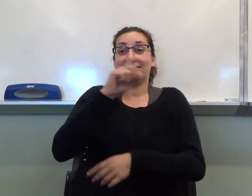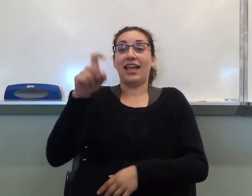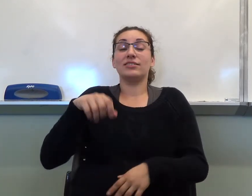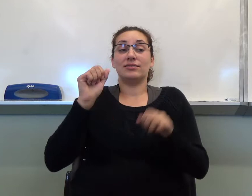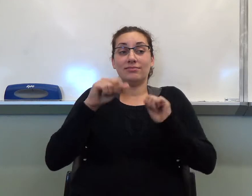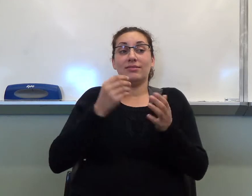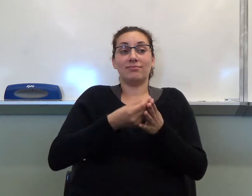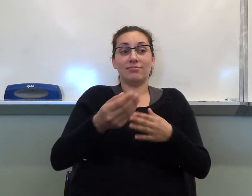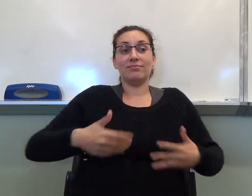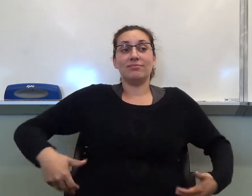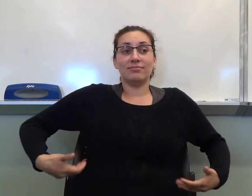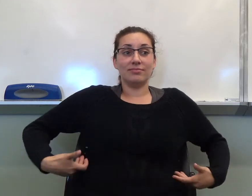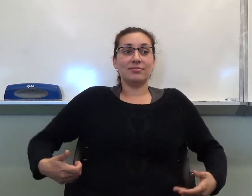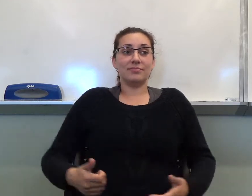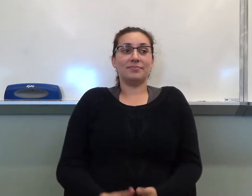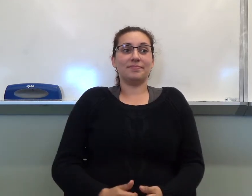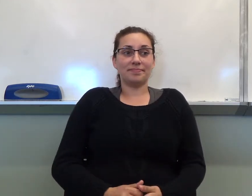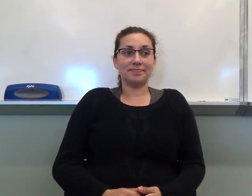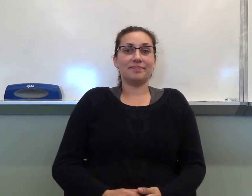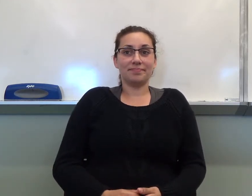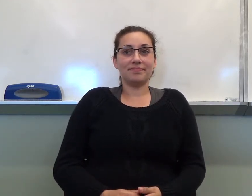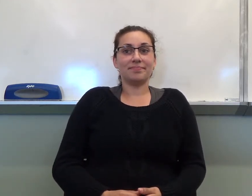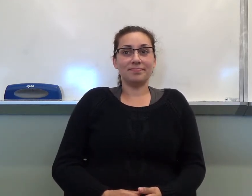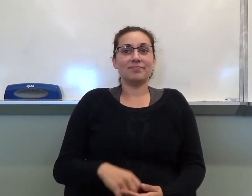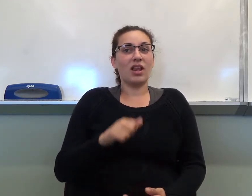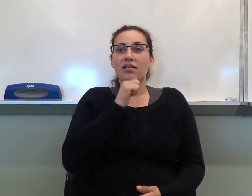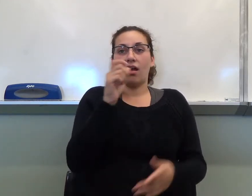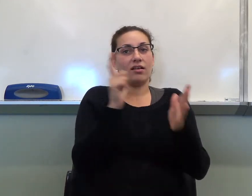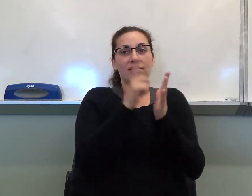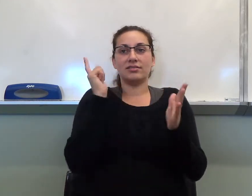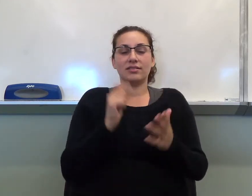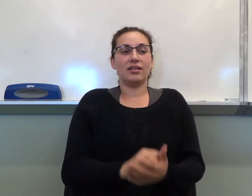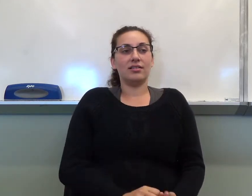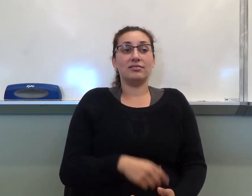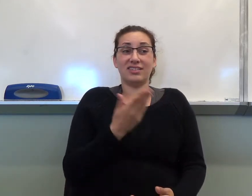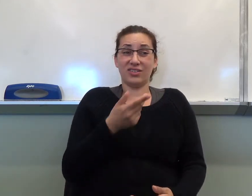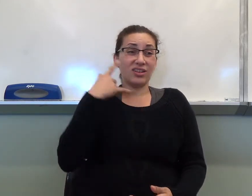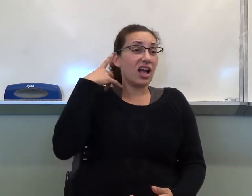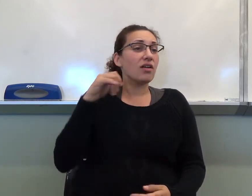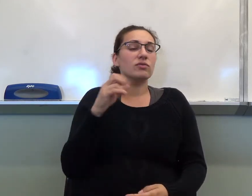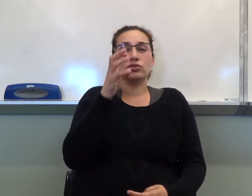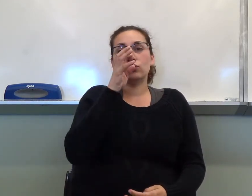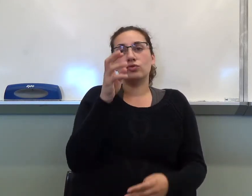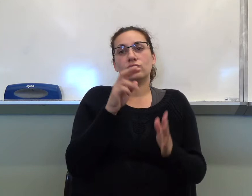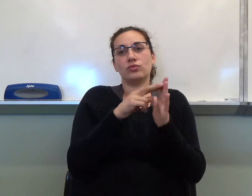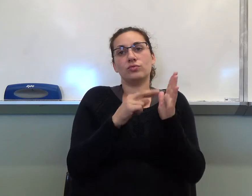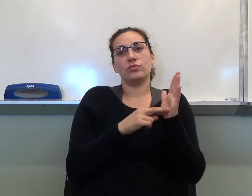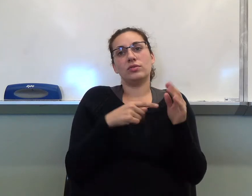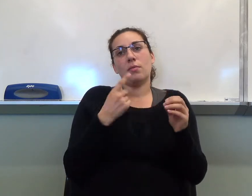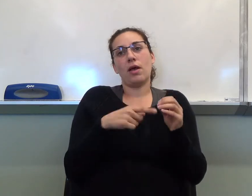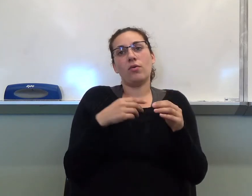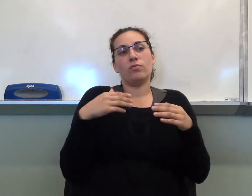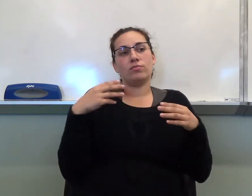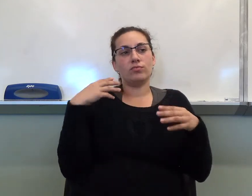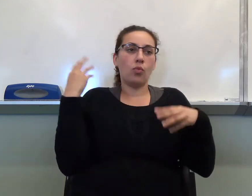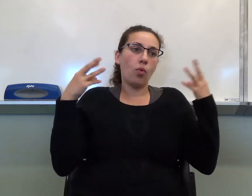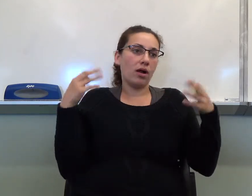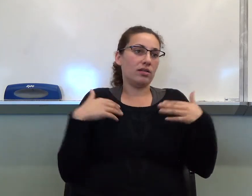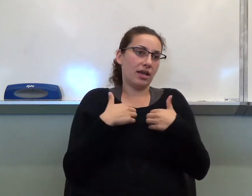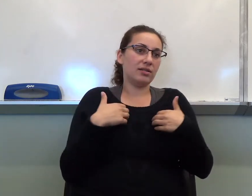the planet and so forth. And it starts descending onto the planet, and the jets don't fire. And bam,